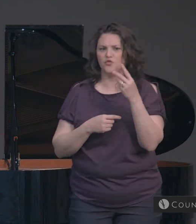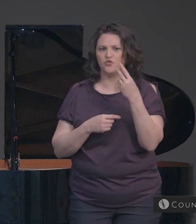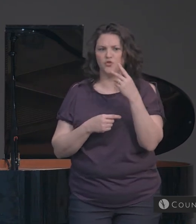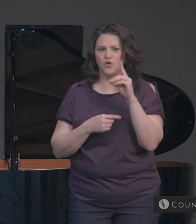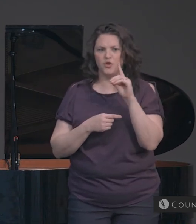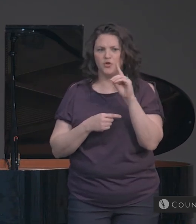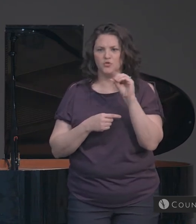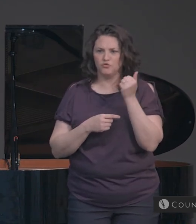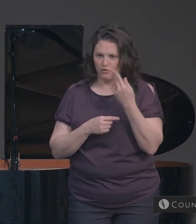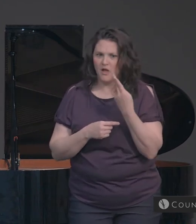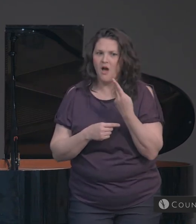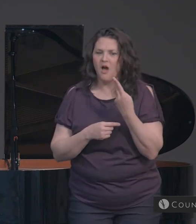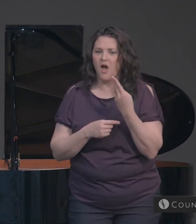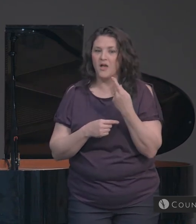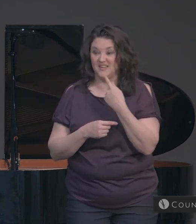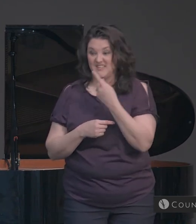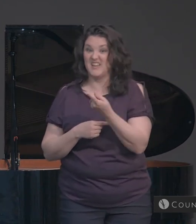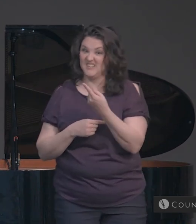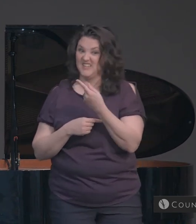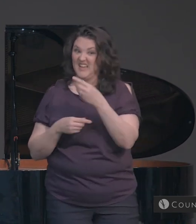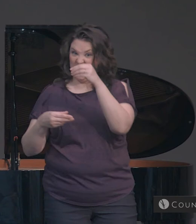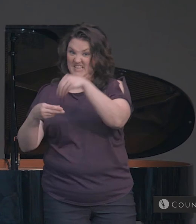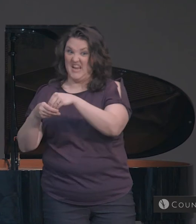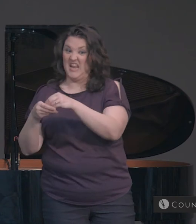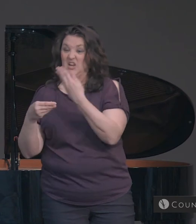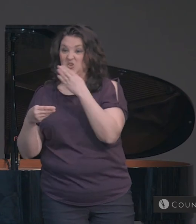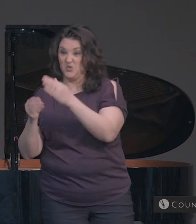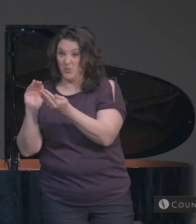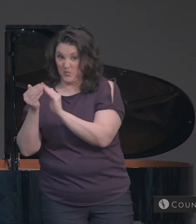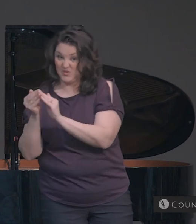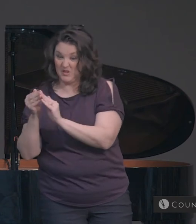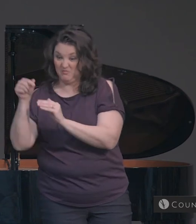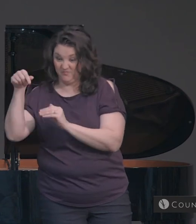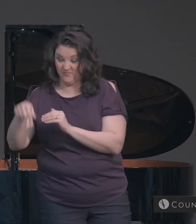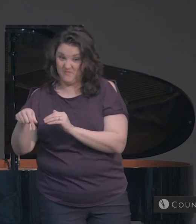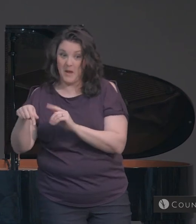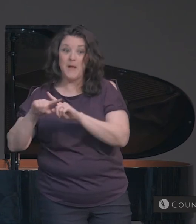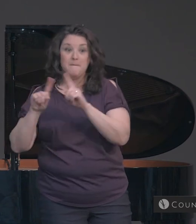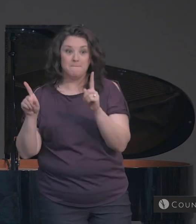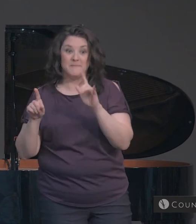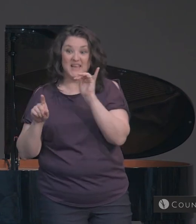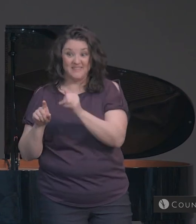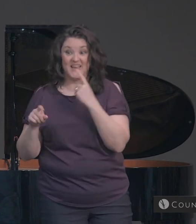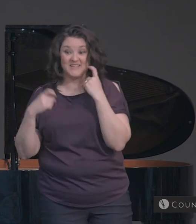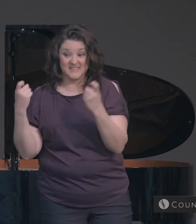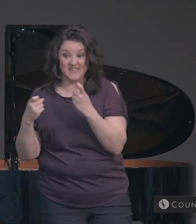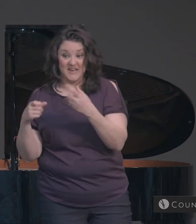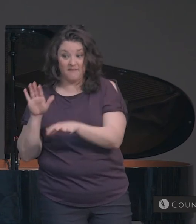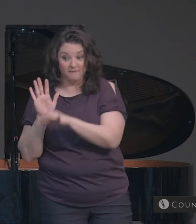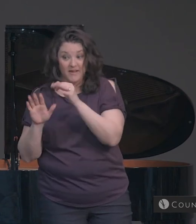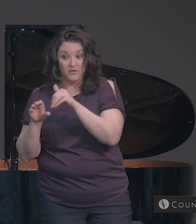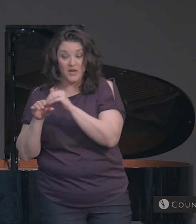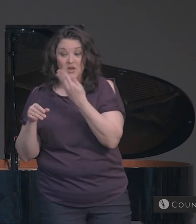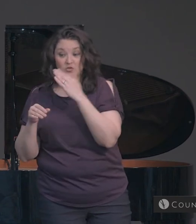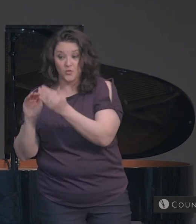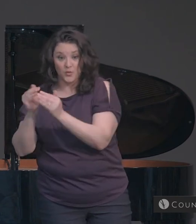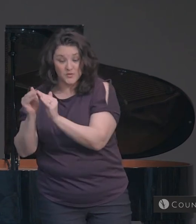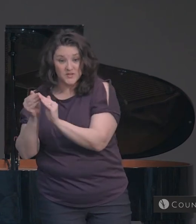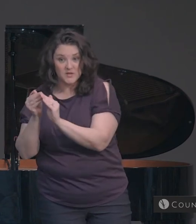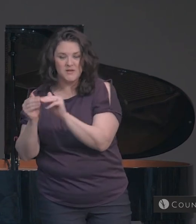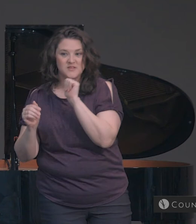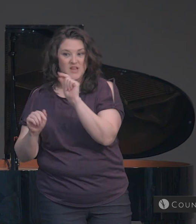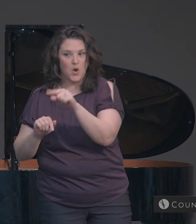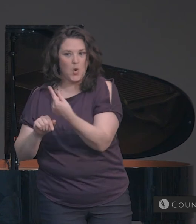at Jerusalem. But we need to recognize, or they needed to recognize, that the sin of Judah that is found in Jerusalem is not just going to